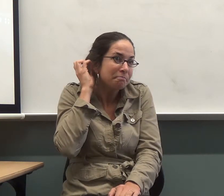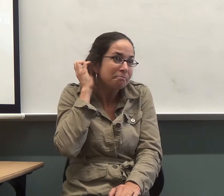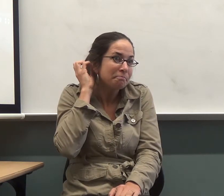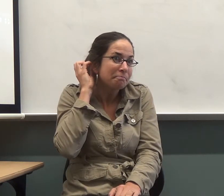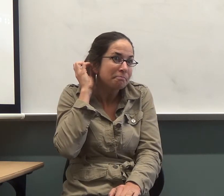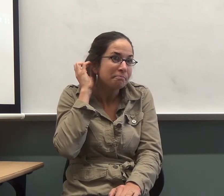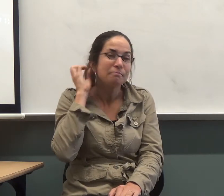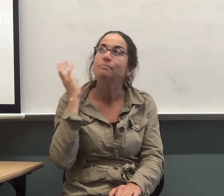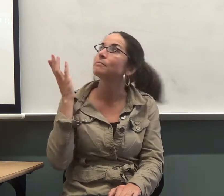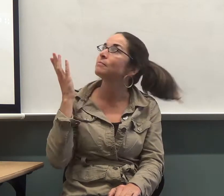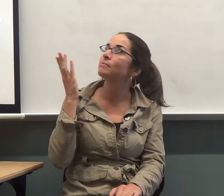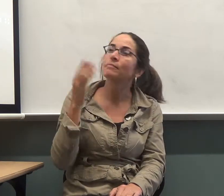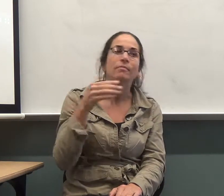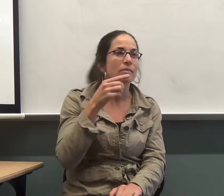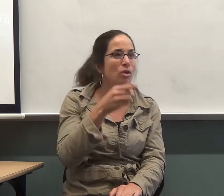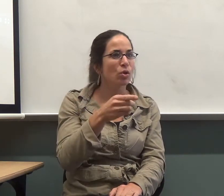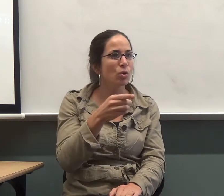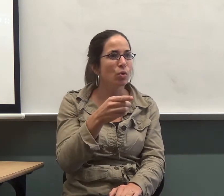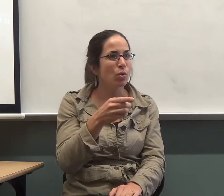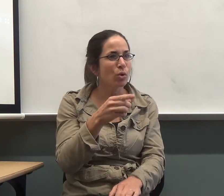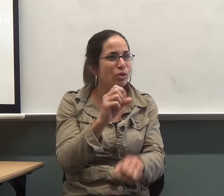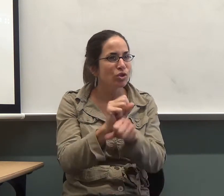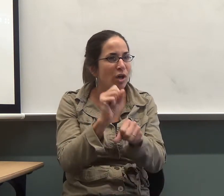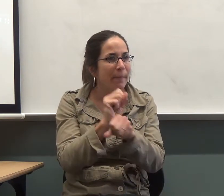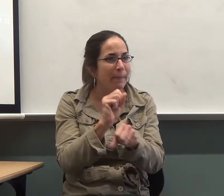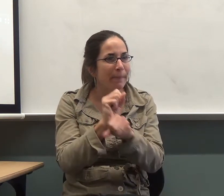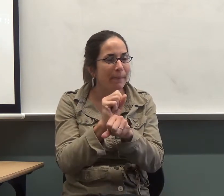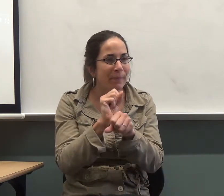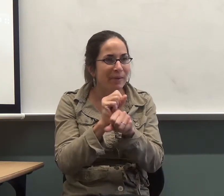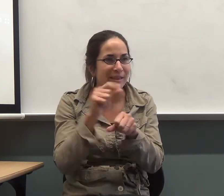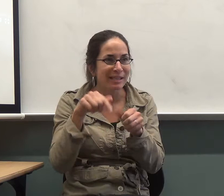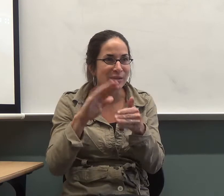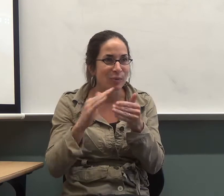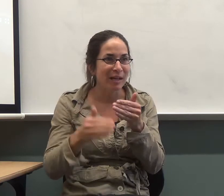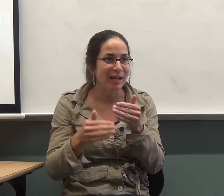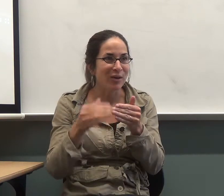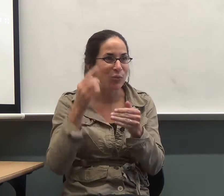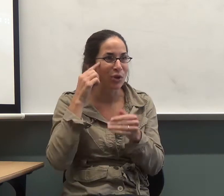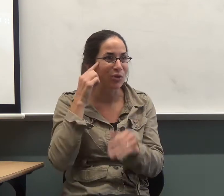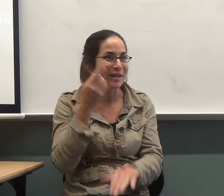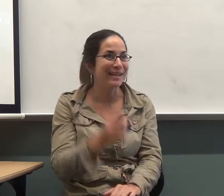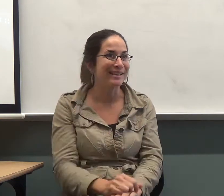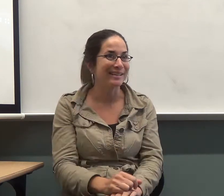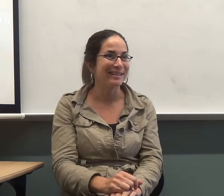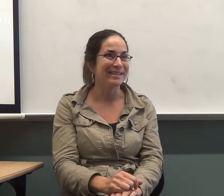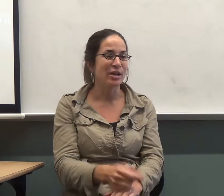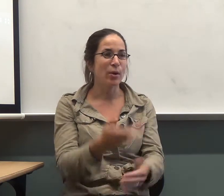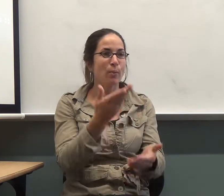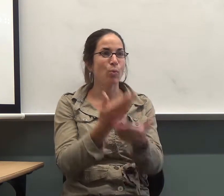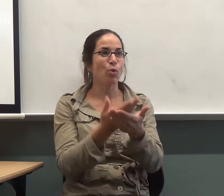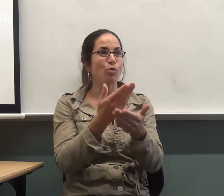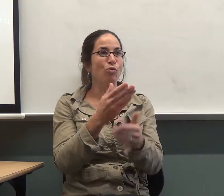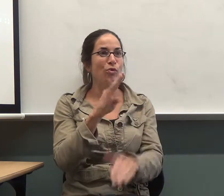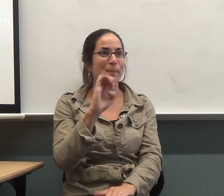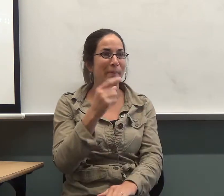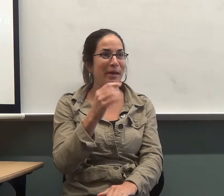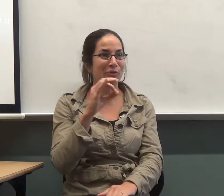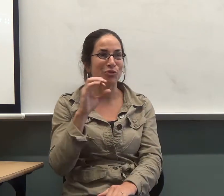what do you think your task is going to be over the weekend? prove Bigfoot. No, that's not.